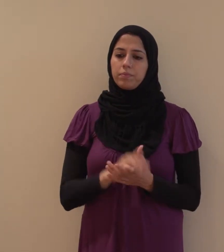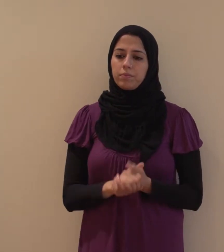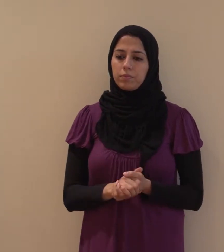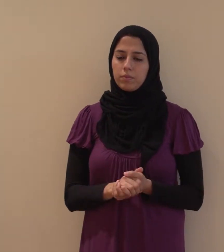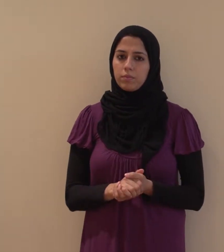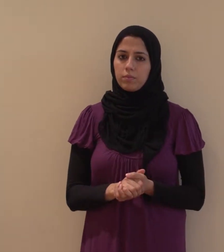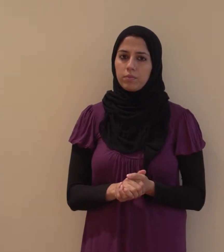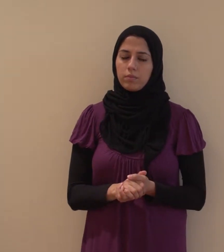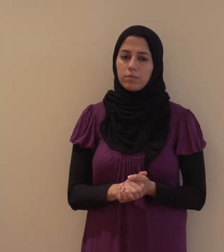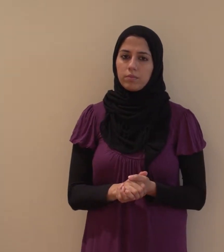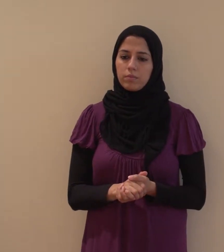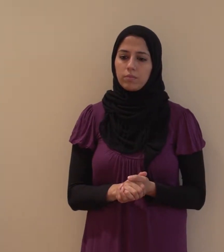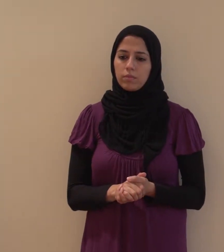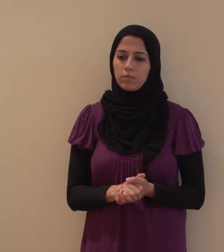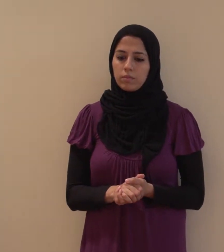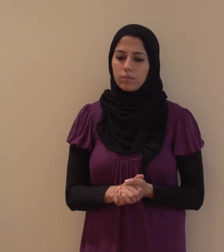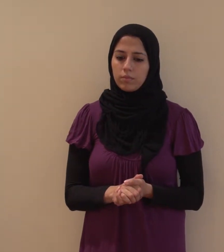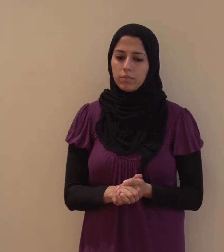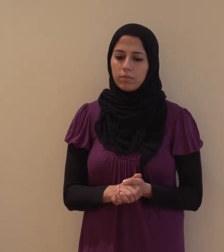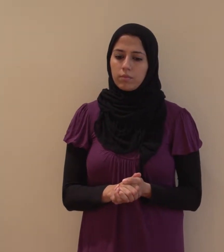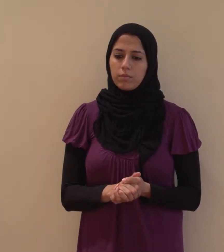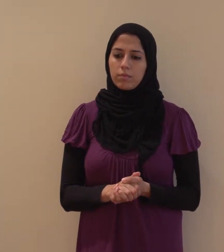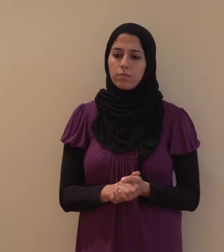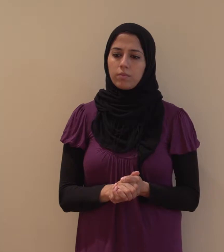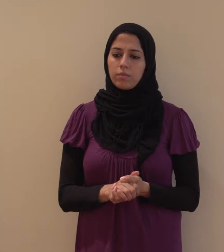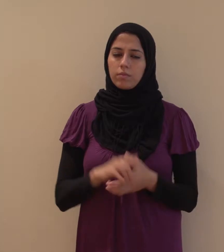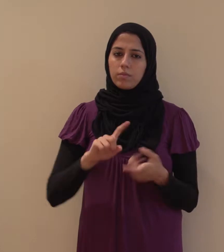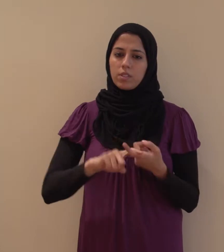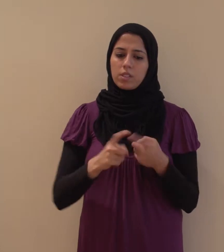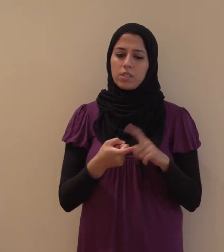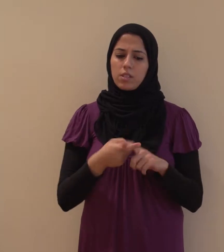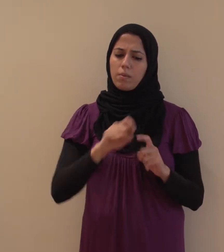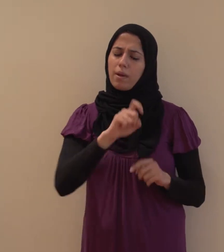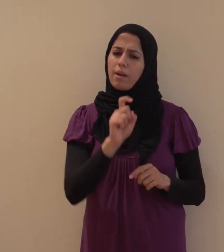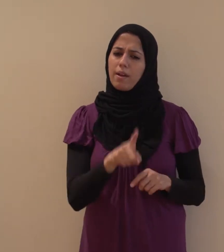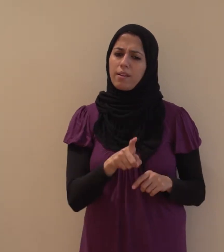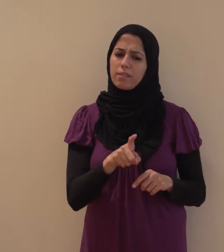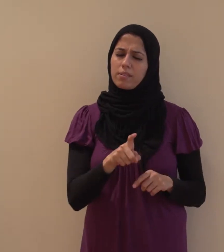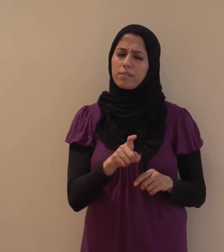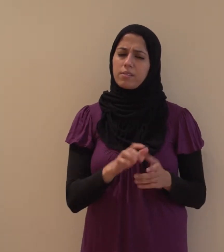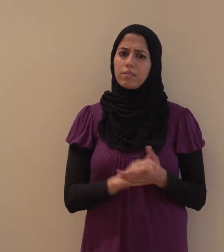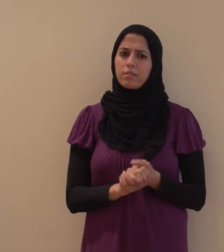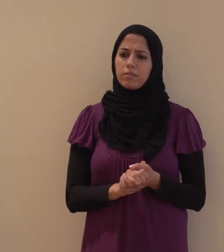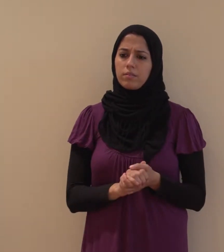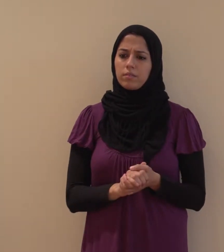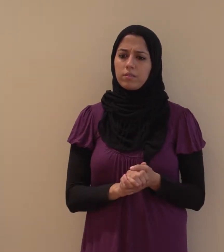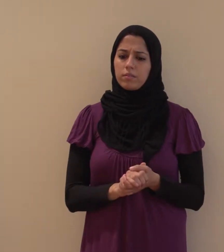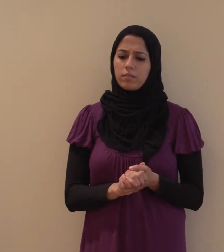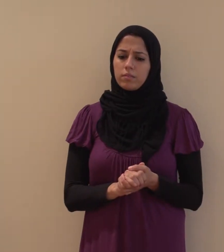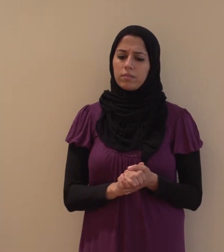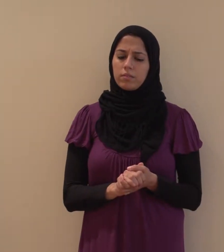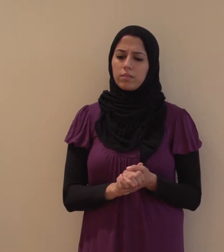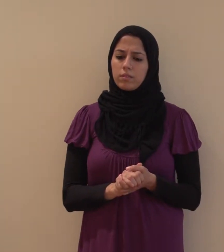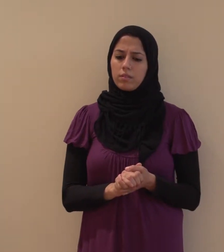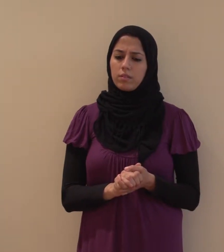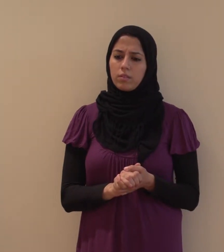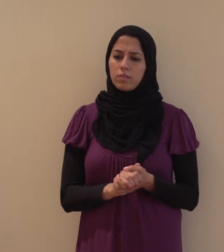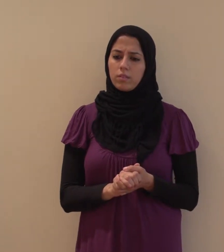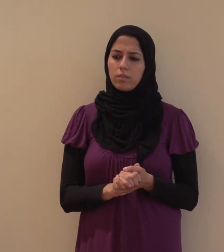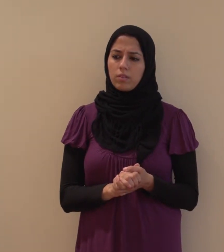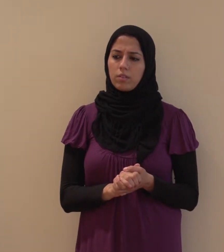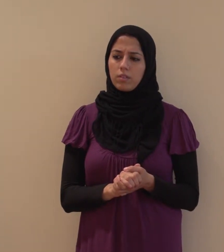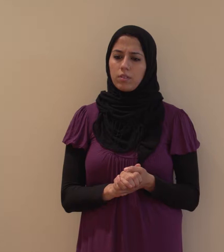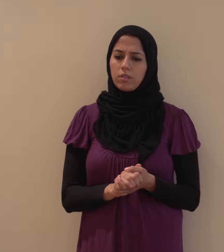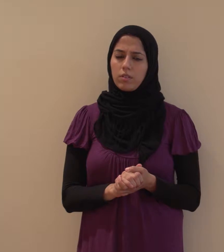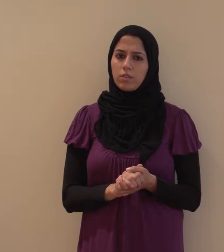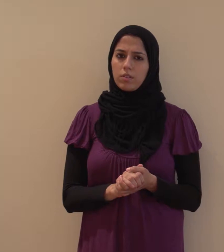Ameen. He was asked, the Sahaba asked him, O Messenger of Allah, you ascended the pulpit and you said, Ameen. He answered